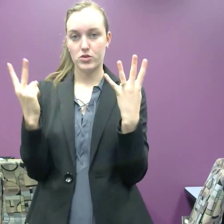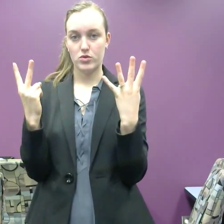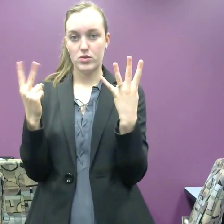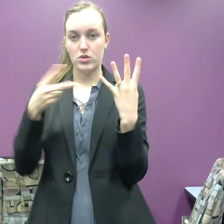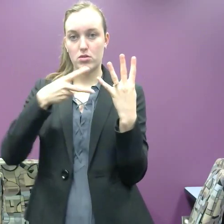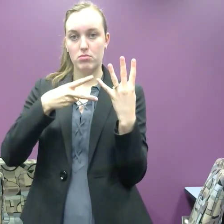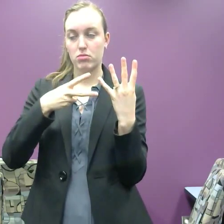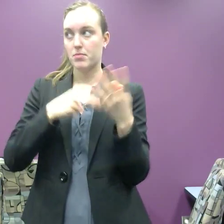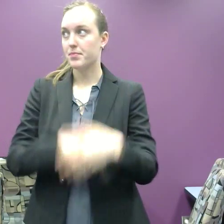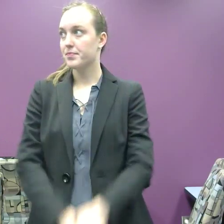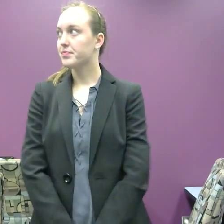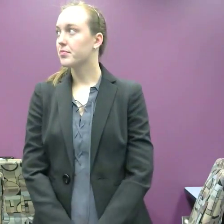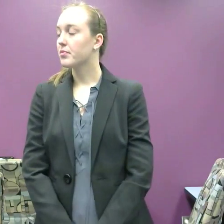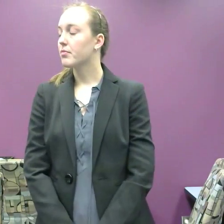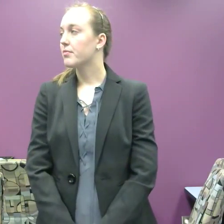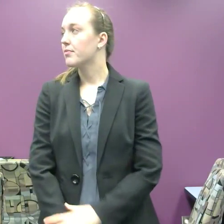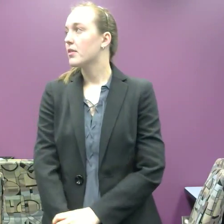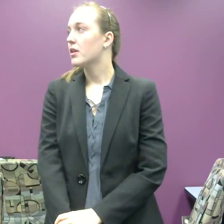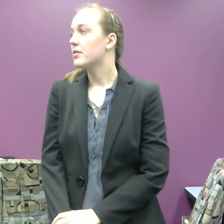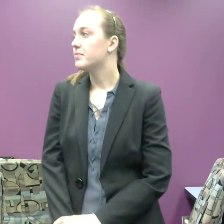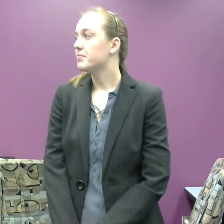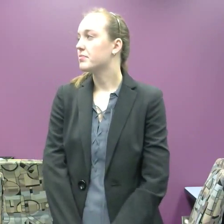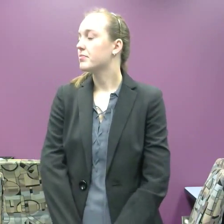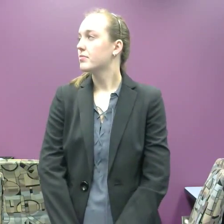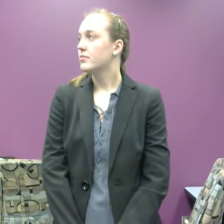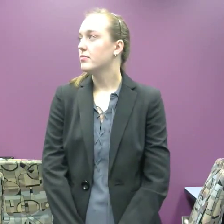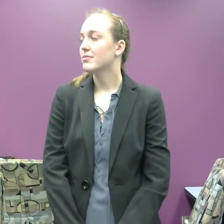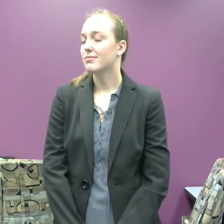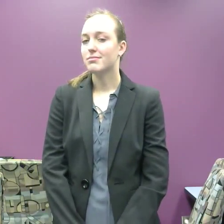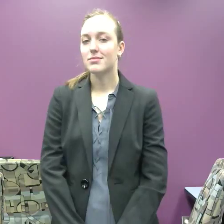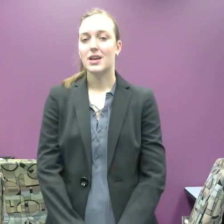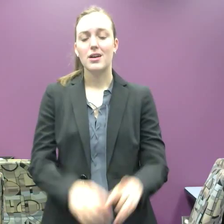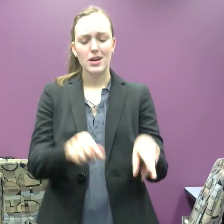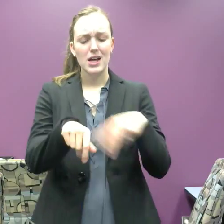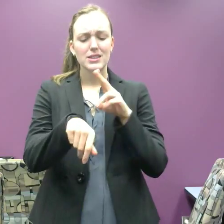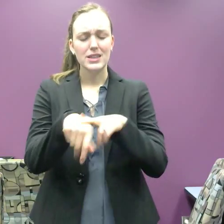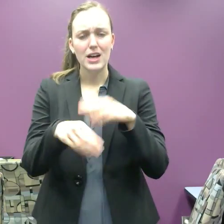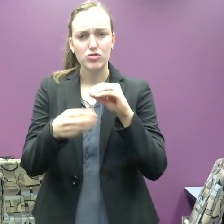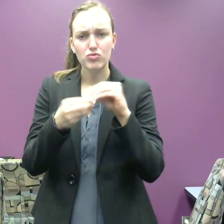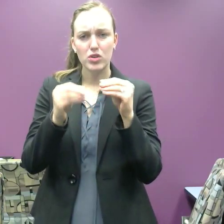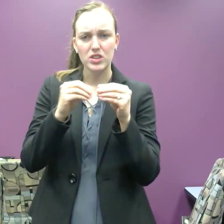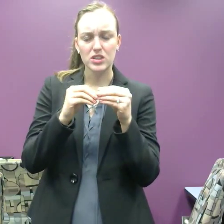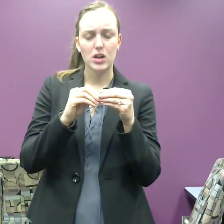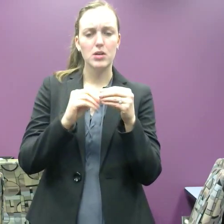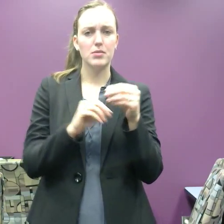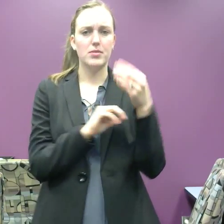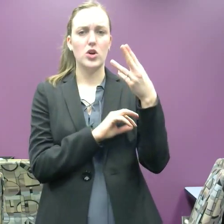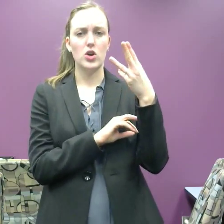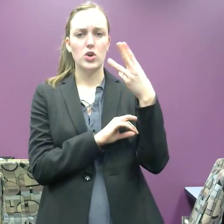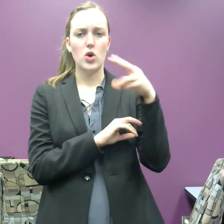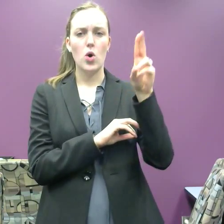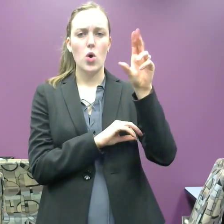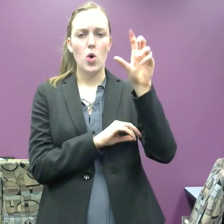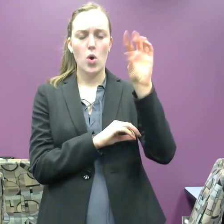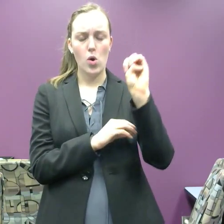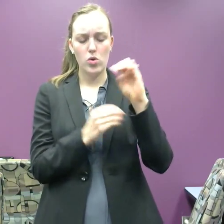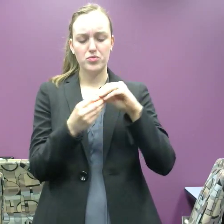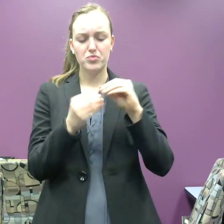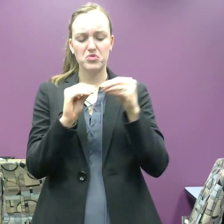When you're dealing with natural numbers or whole numbers, choosing which one's larger is